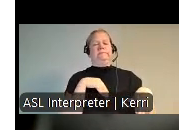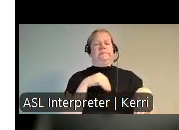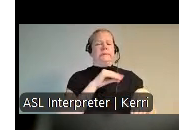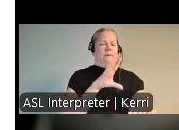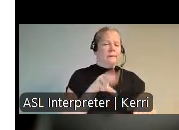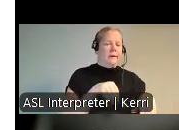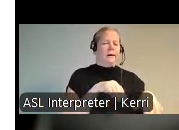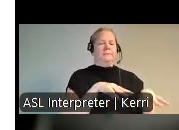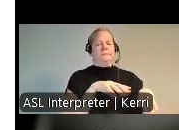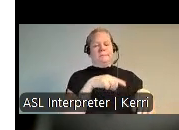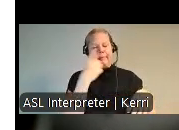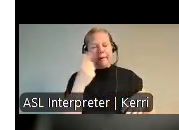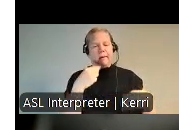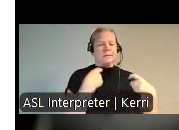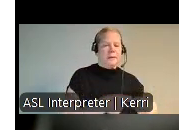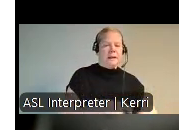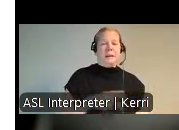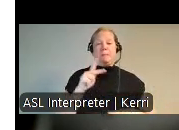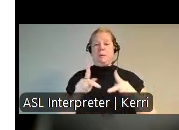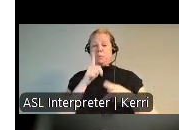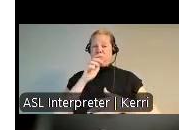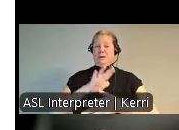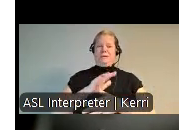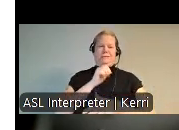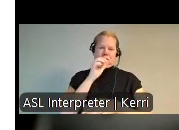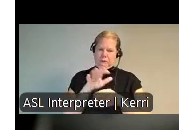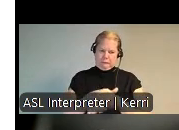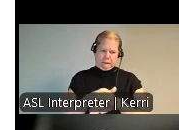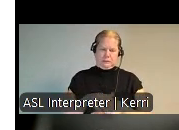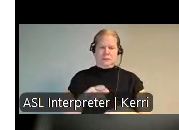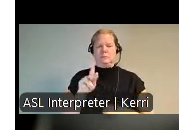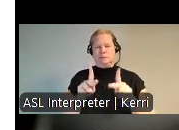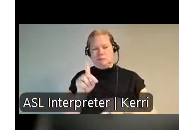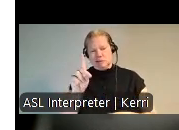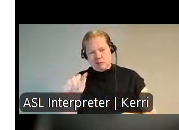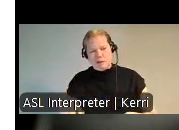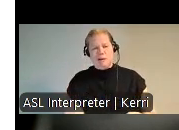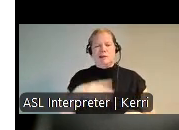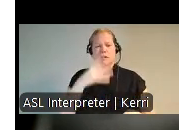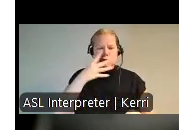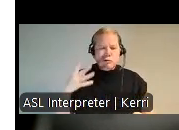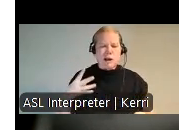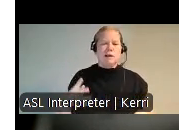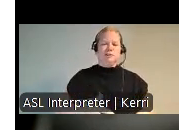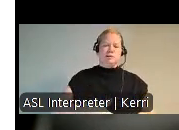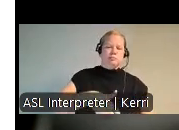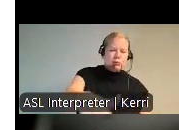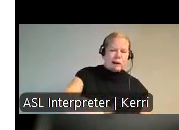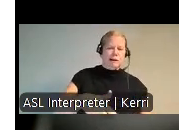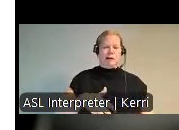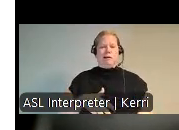pregnant people and parents of young children, rural residents, veterans, and youth and young adults aged 14 to